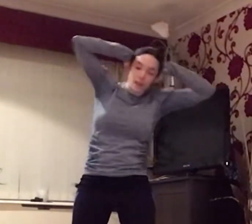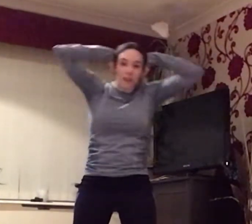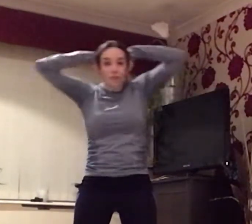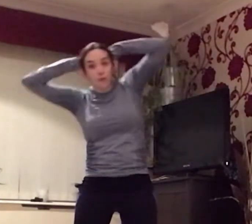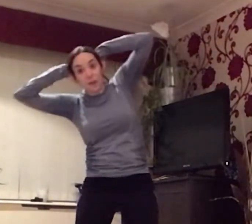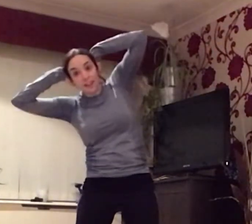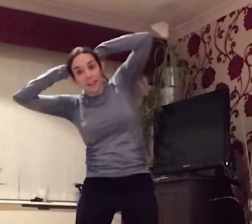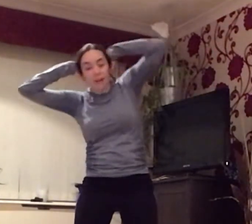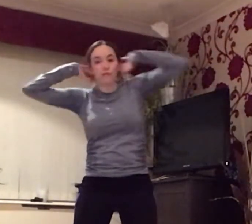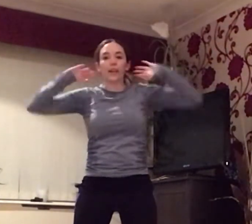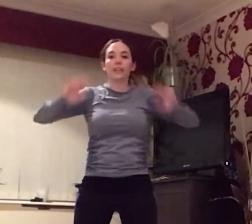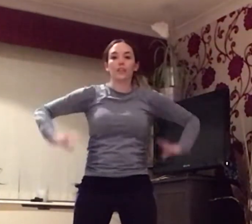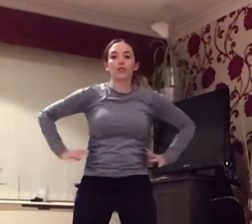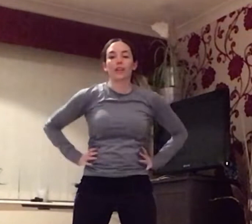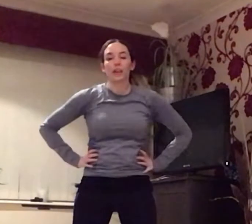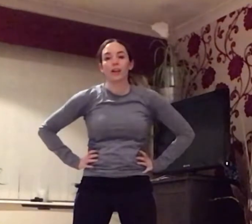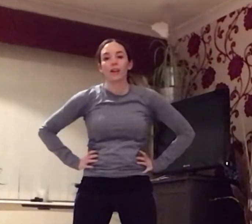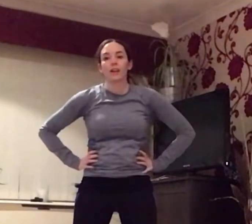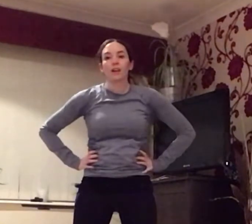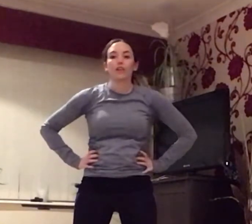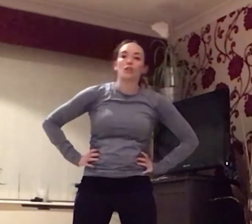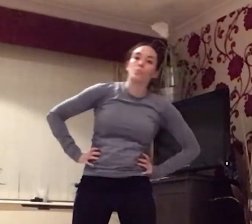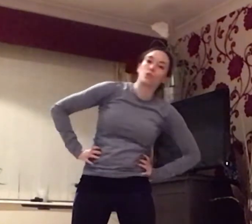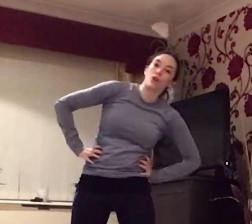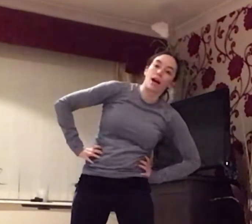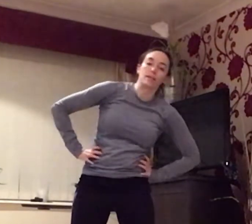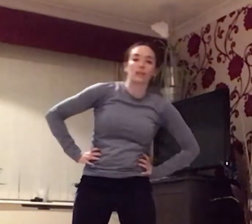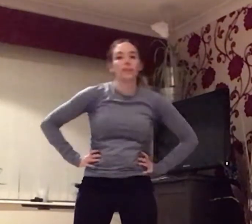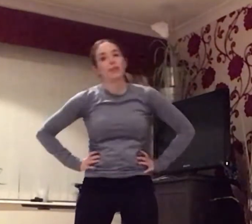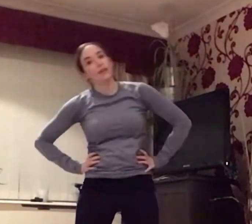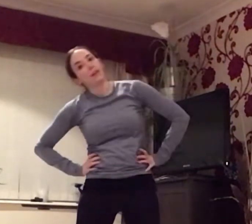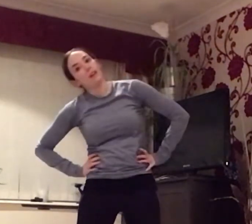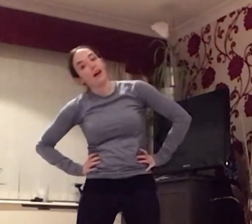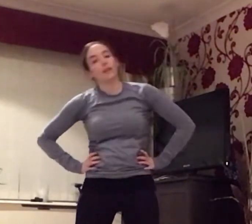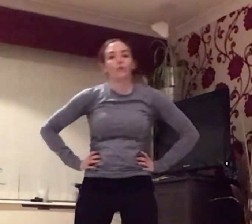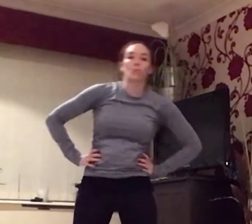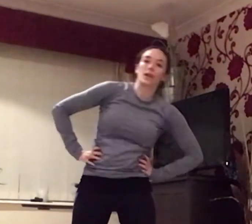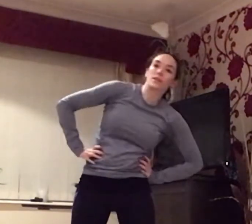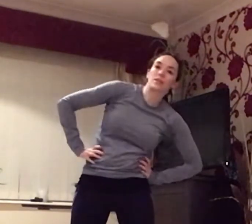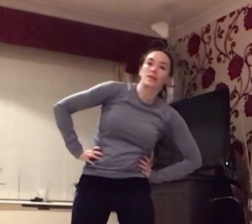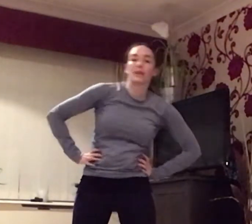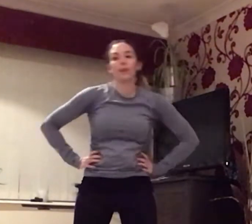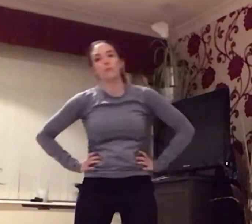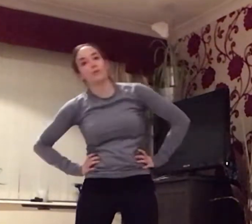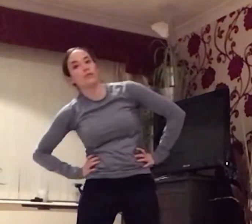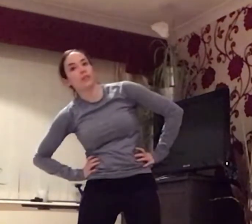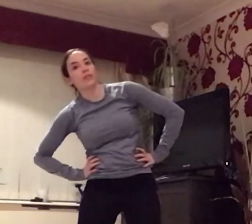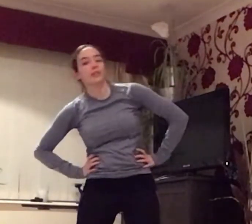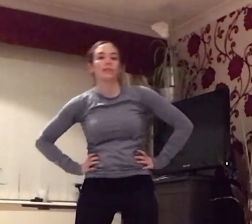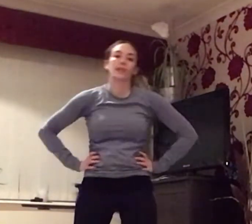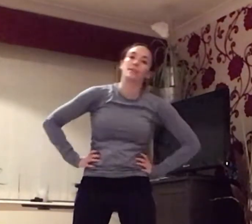If you find that very tricky, you can put your hands at your waist and move side to side.